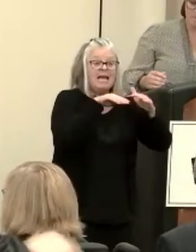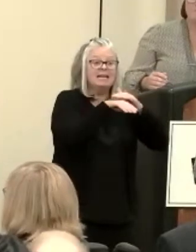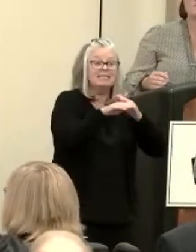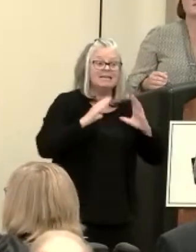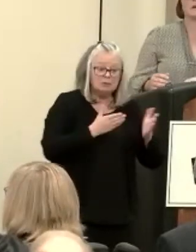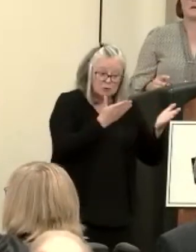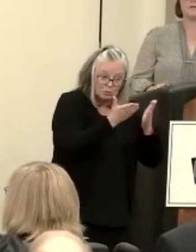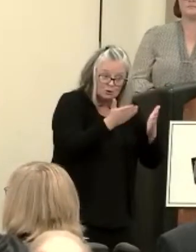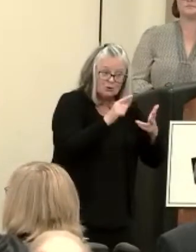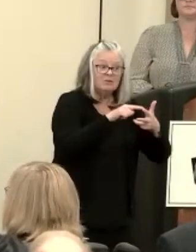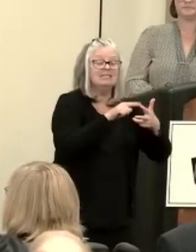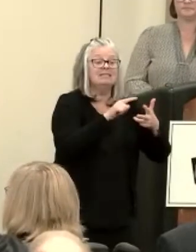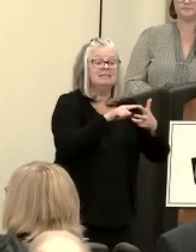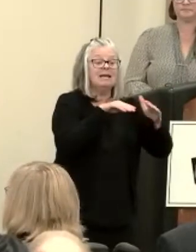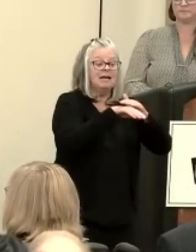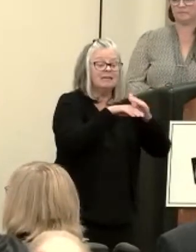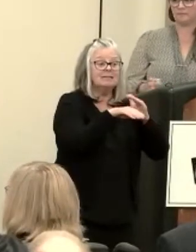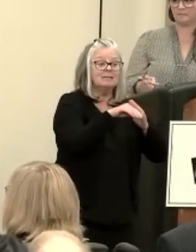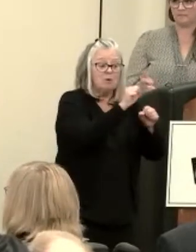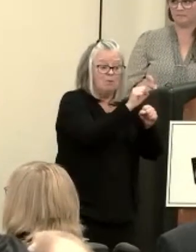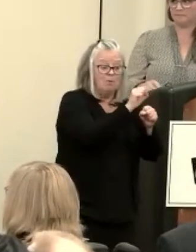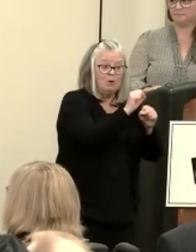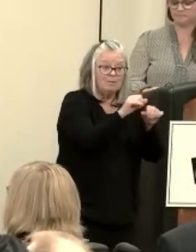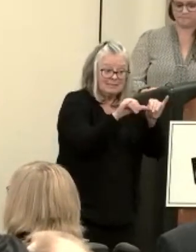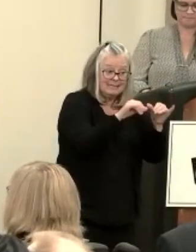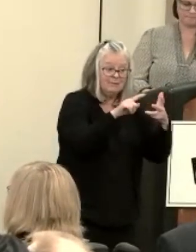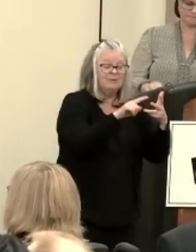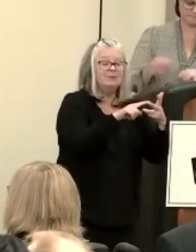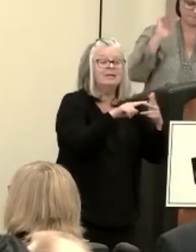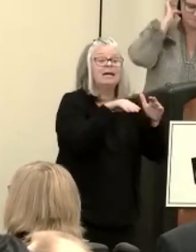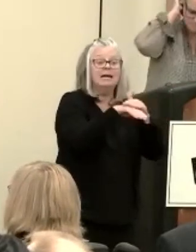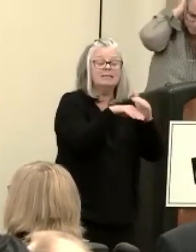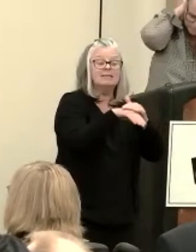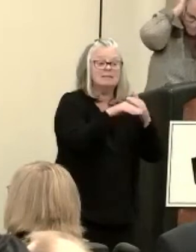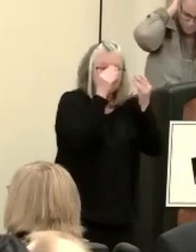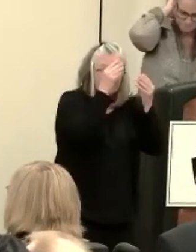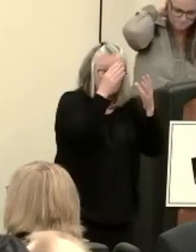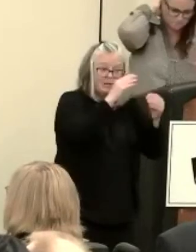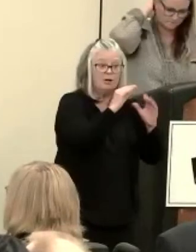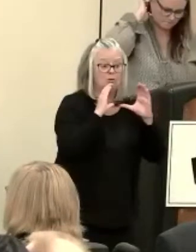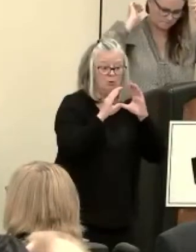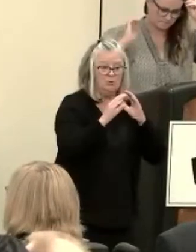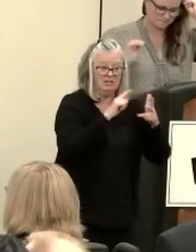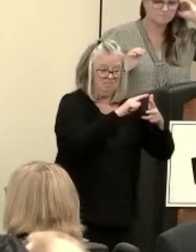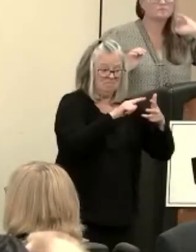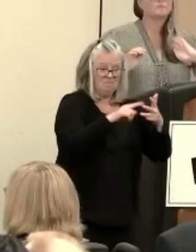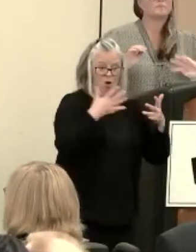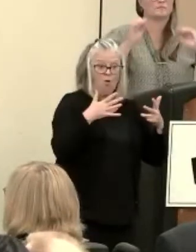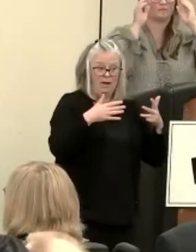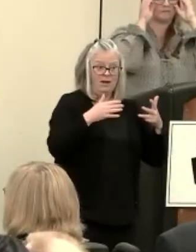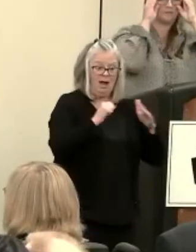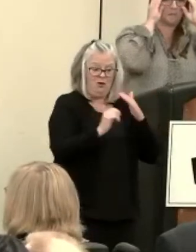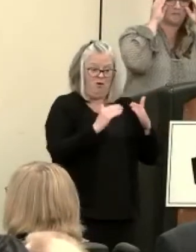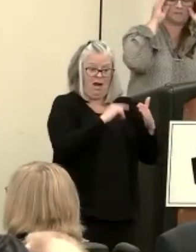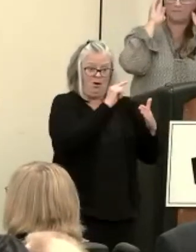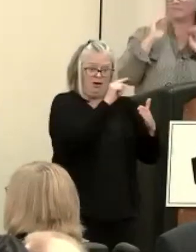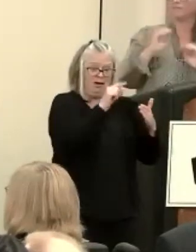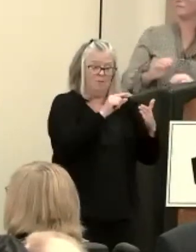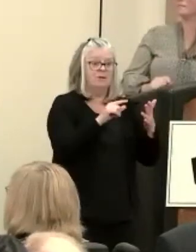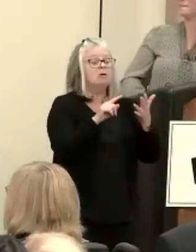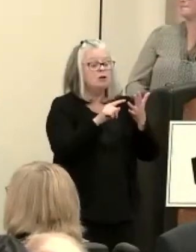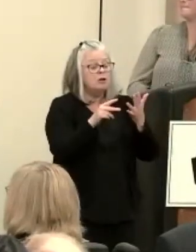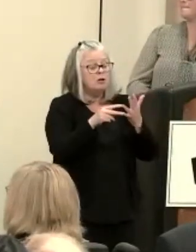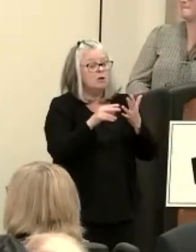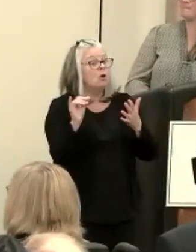customer service standard, the accessible employment standard, and the accessible information and communication standard, as well as I would provide